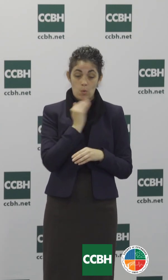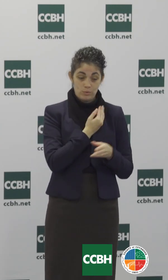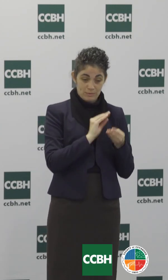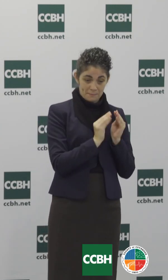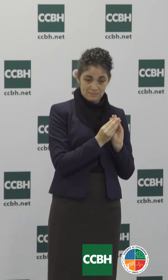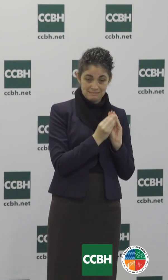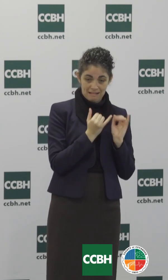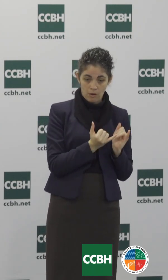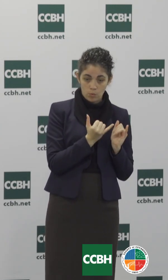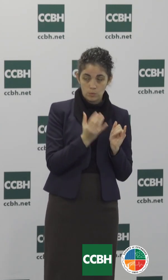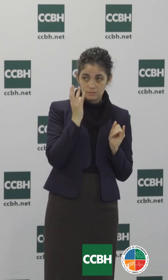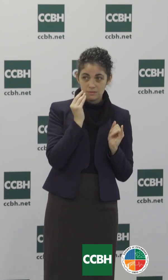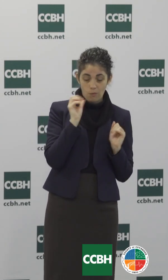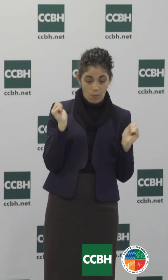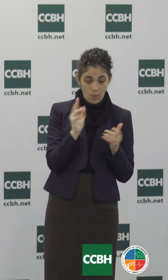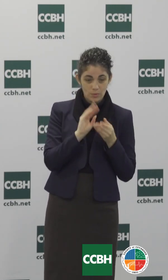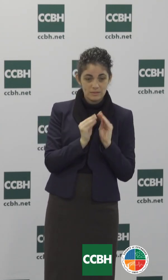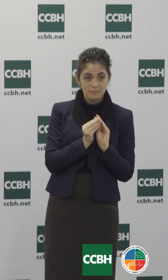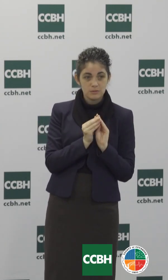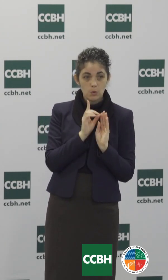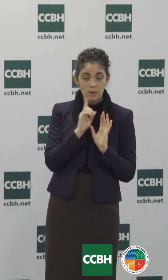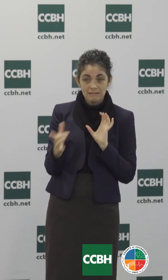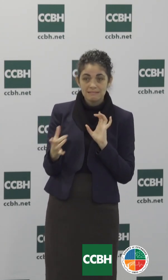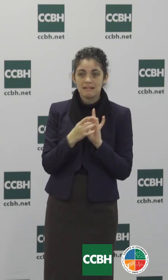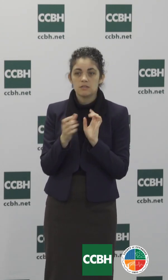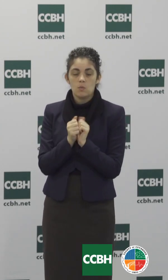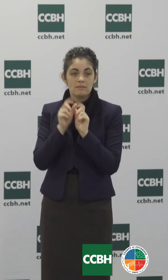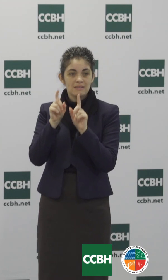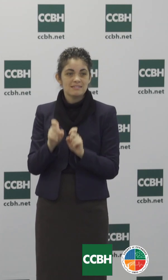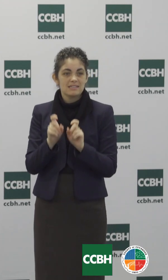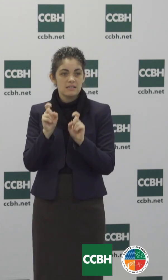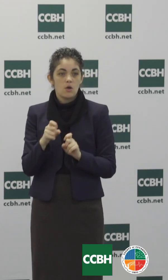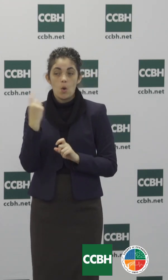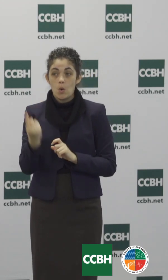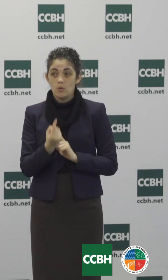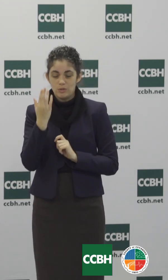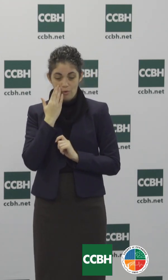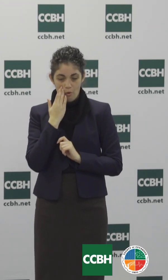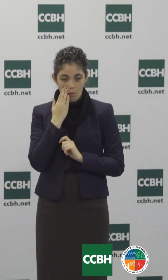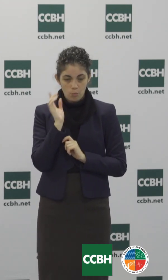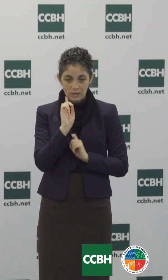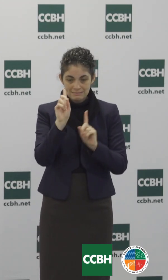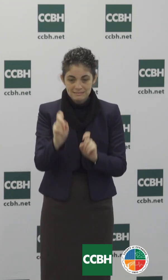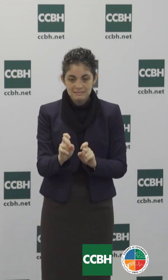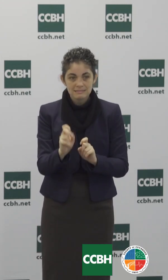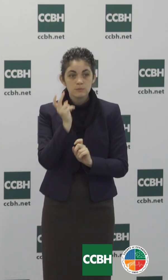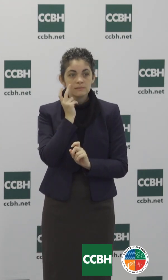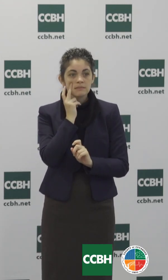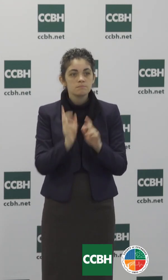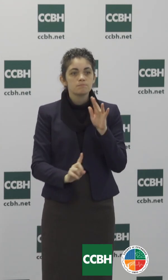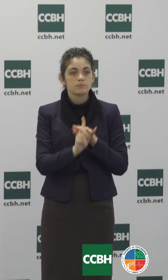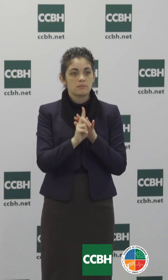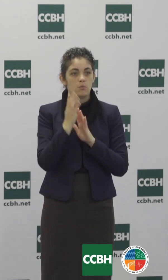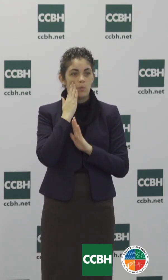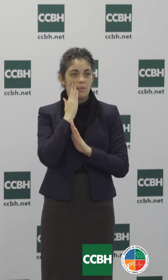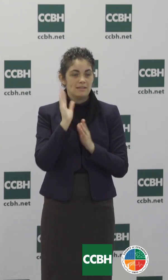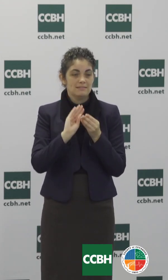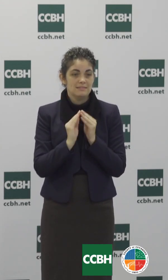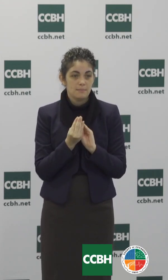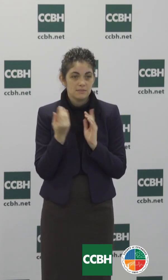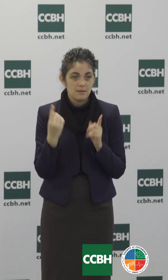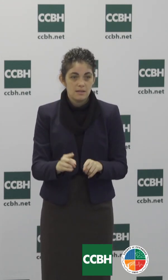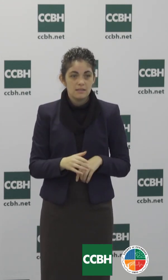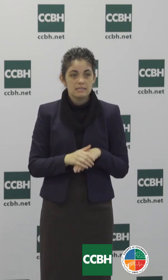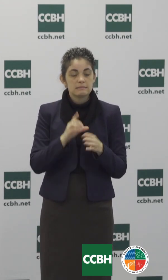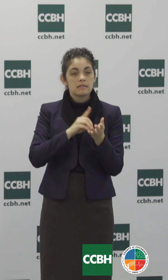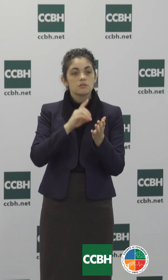numbers, all the numbers are tied to testing. We can only know where we test. And so We also have heard Dr.